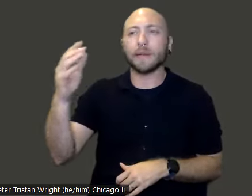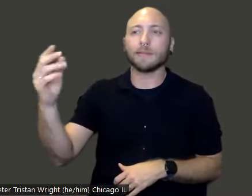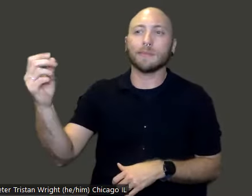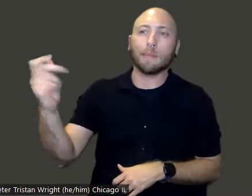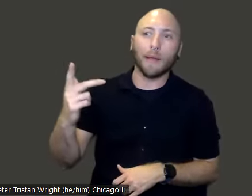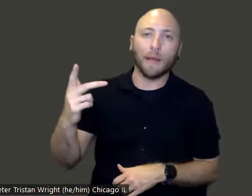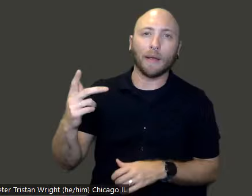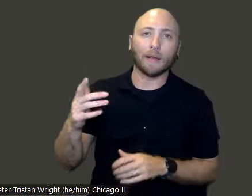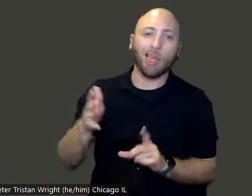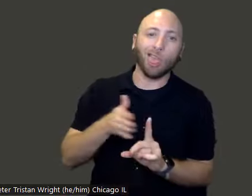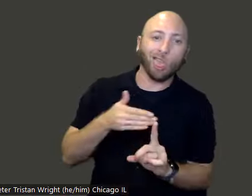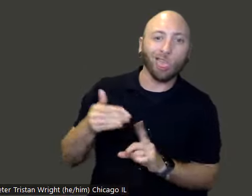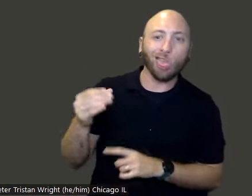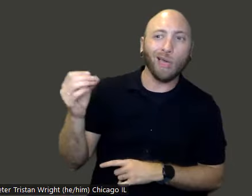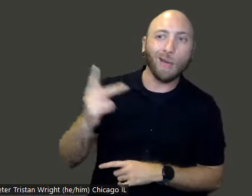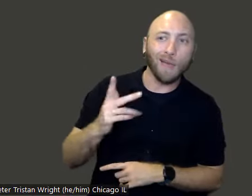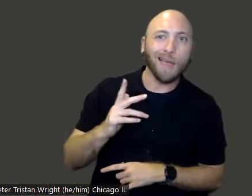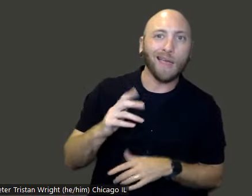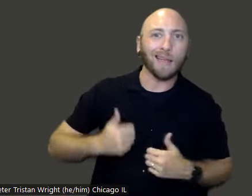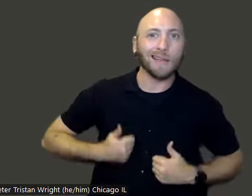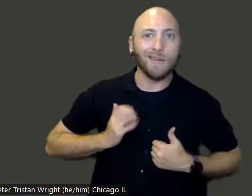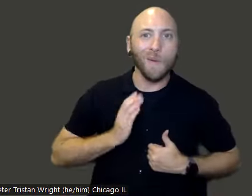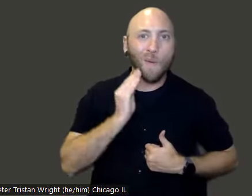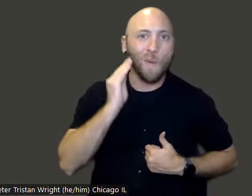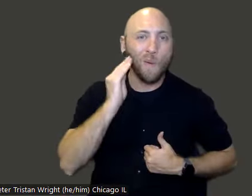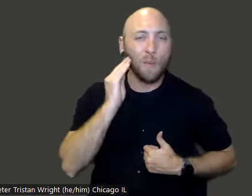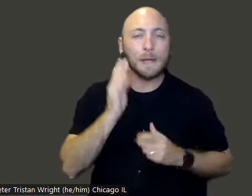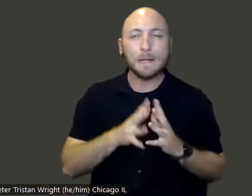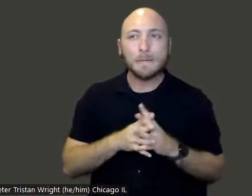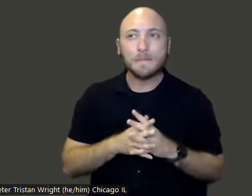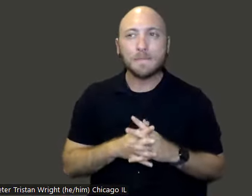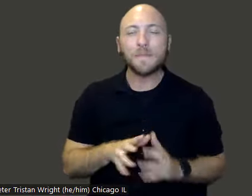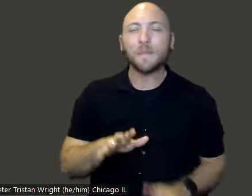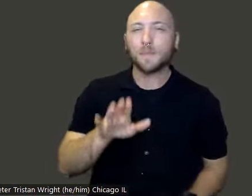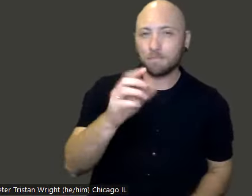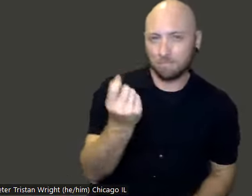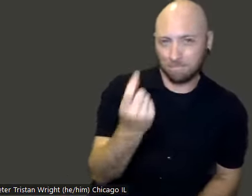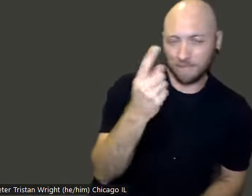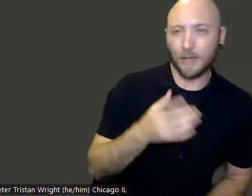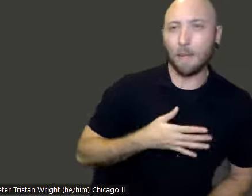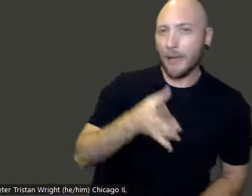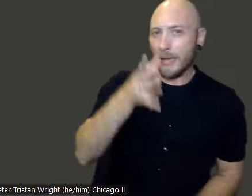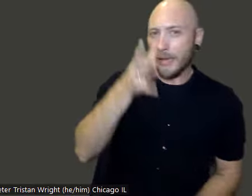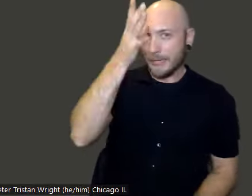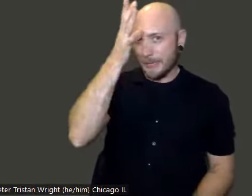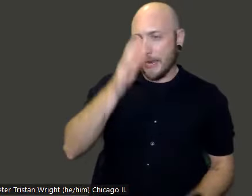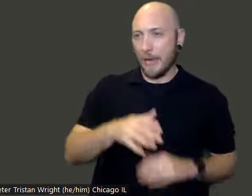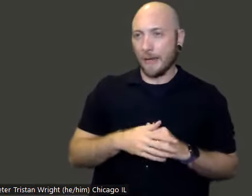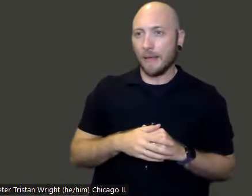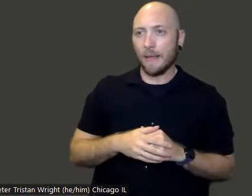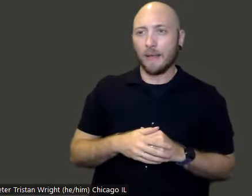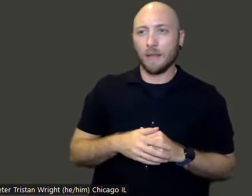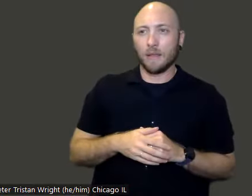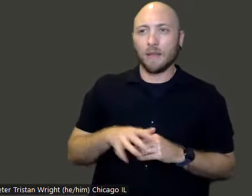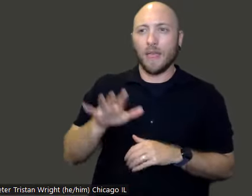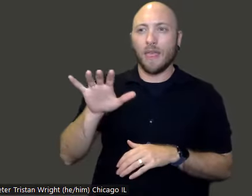a big part of my story, and a lot of the ways have felt about the world in the past